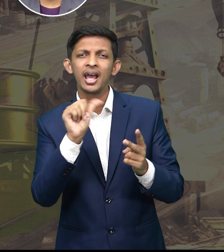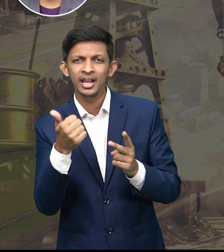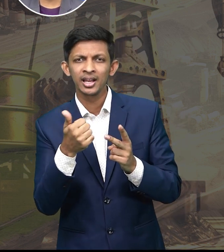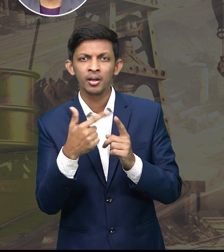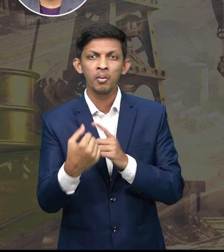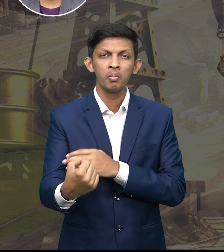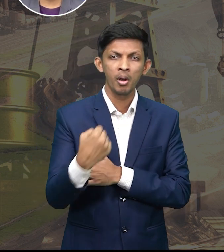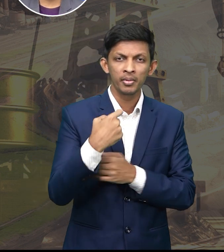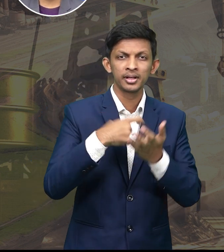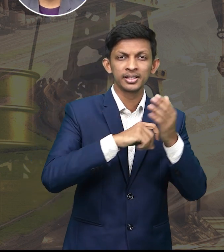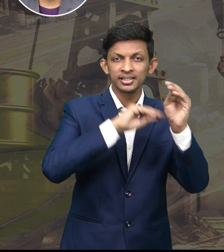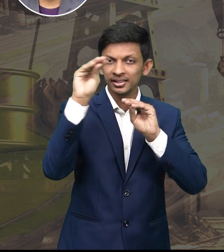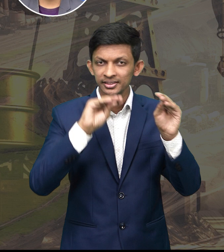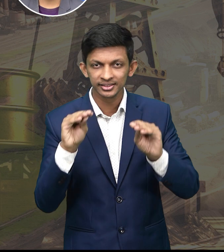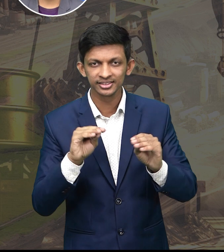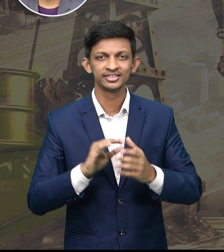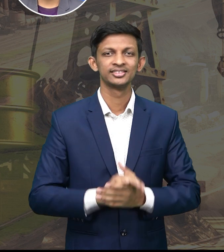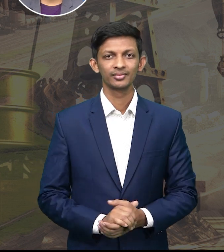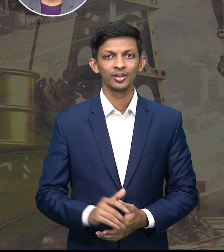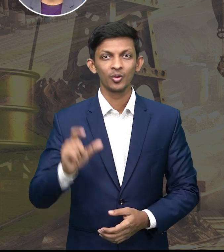alternate energy resources.